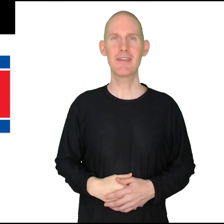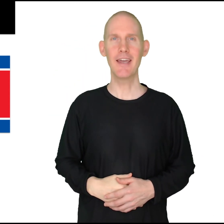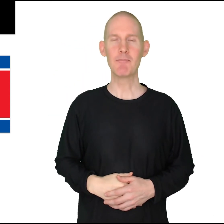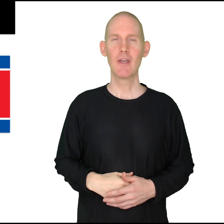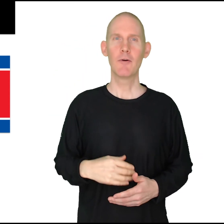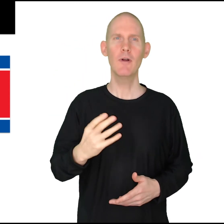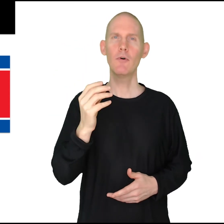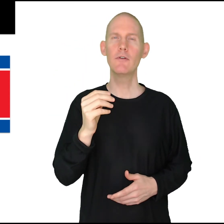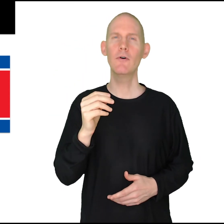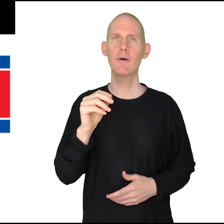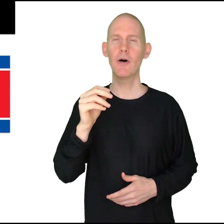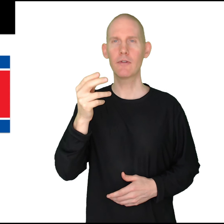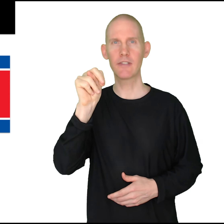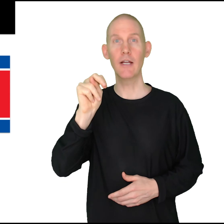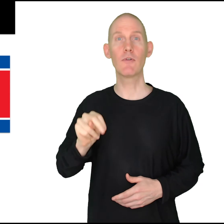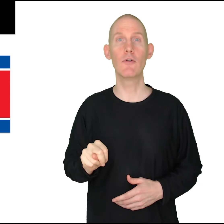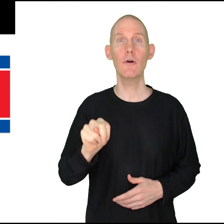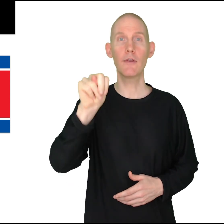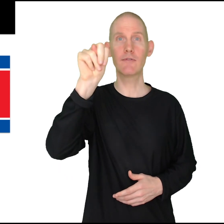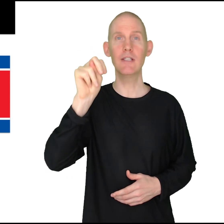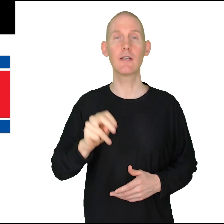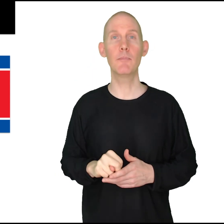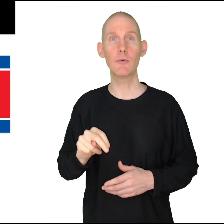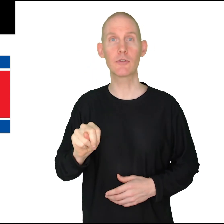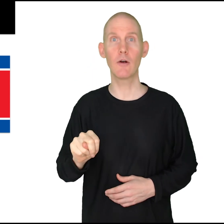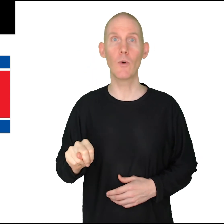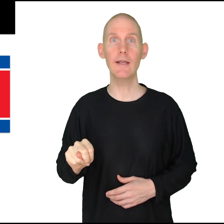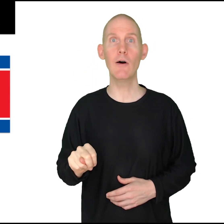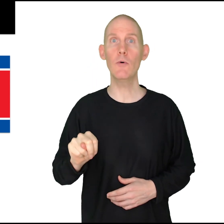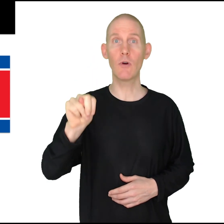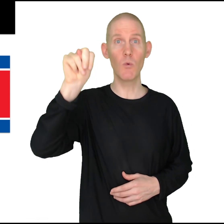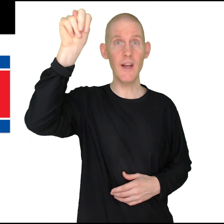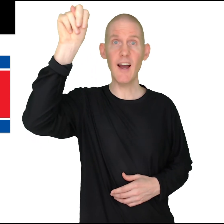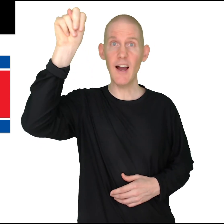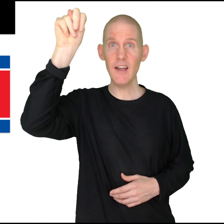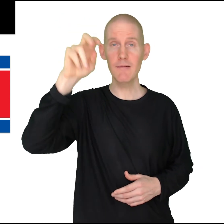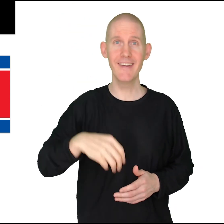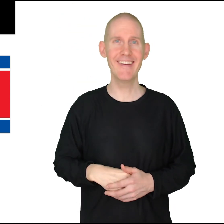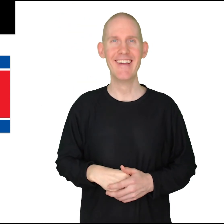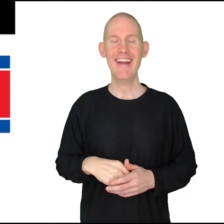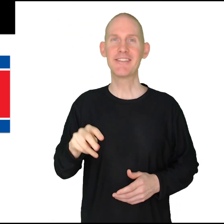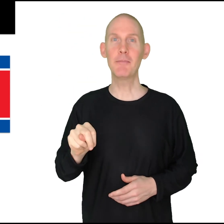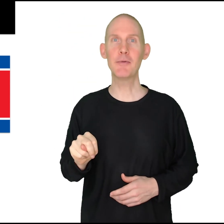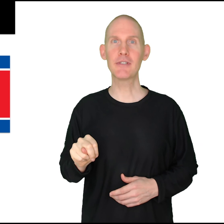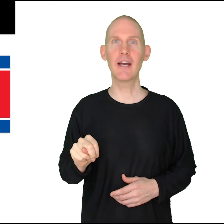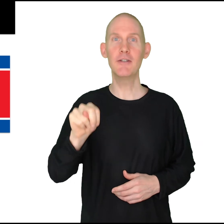Okay, one more note about the sign for North. I've seen some people start way low and go way high. Some people just kind of do it